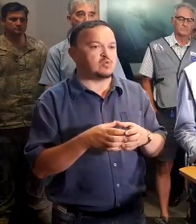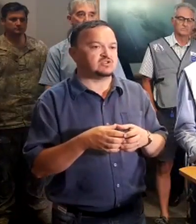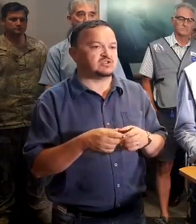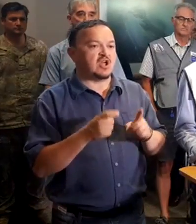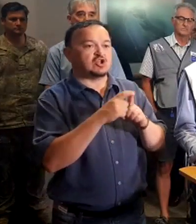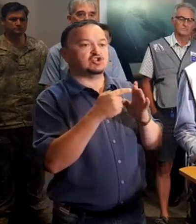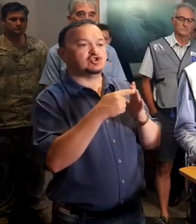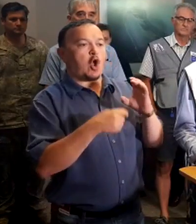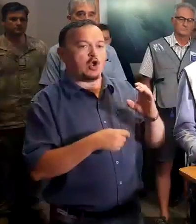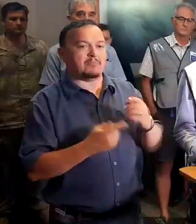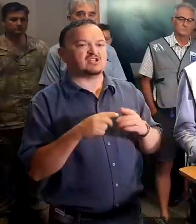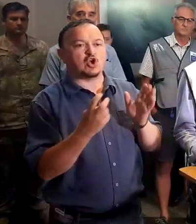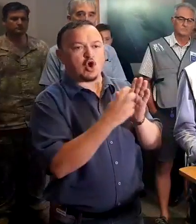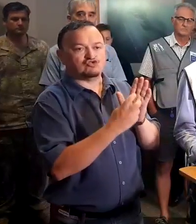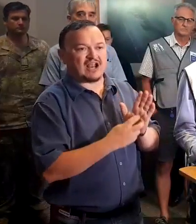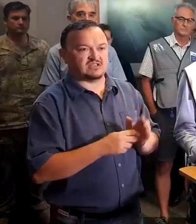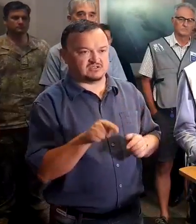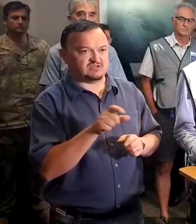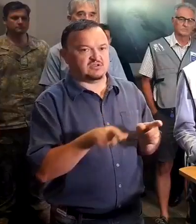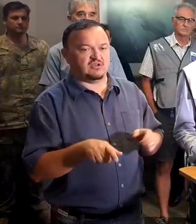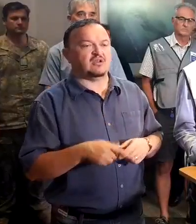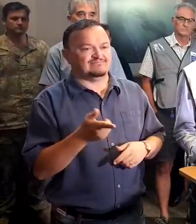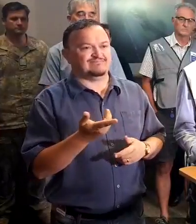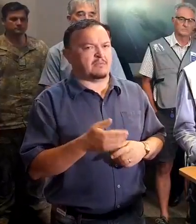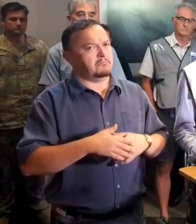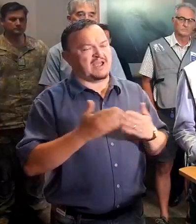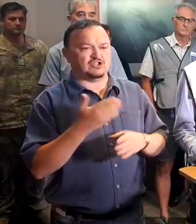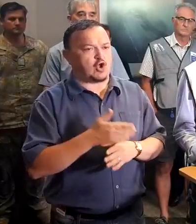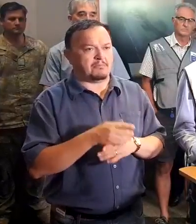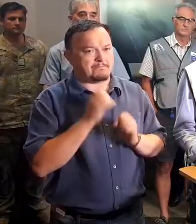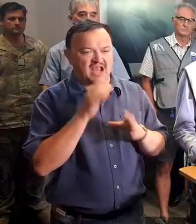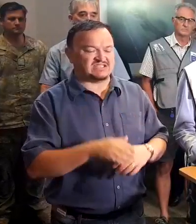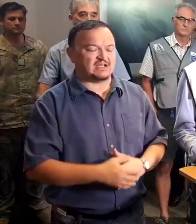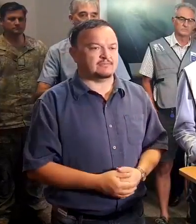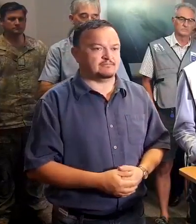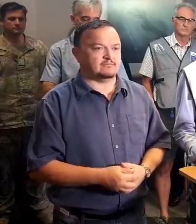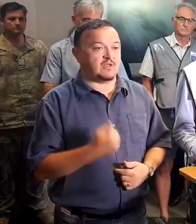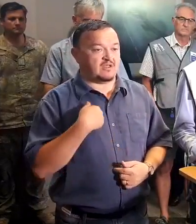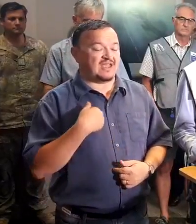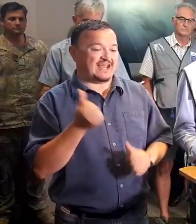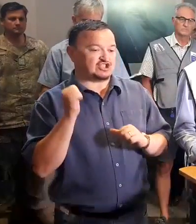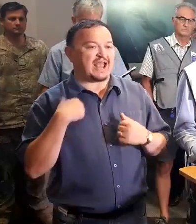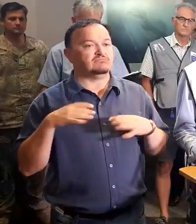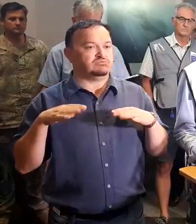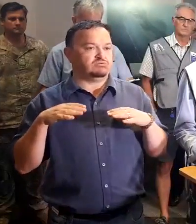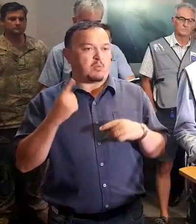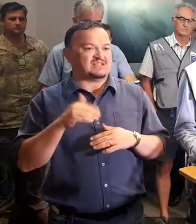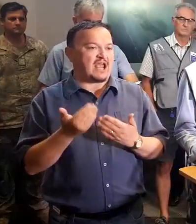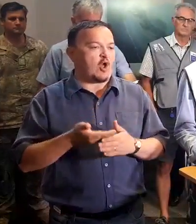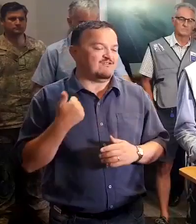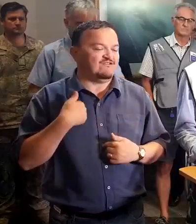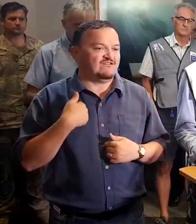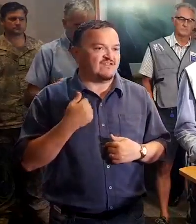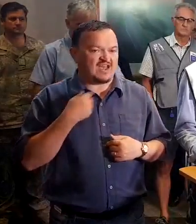organisations, including contractors. You do an amazing job. I had a rest day yesterday. I had a chance to catch up on